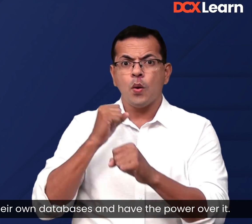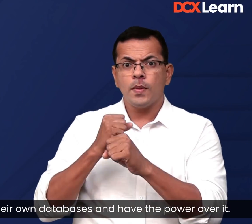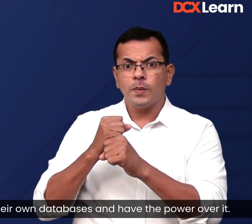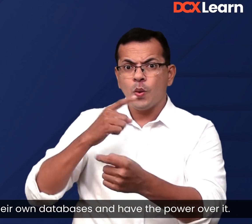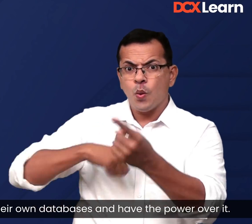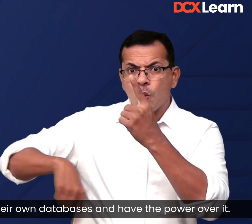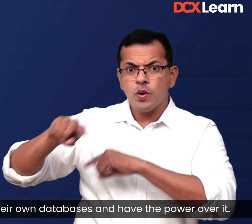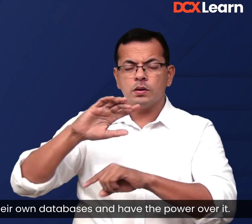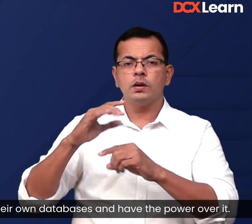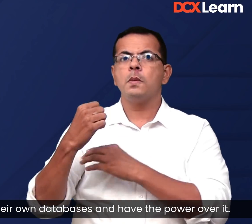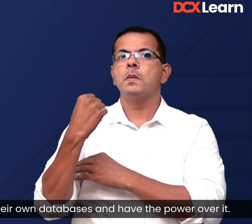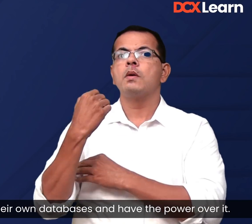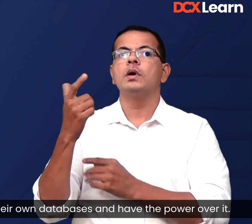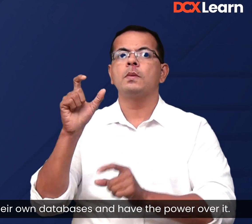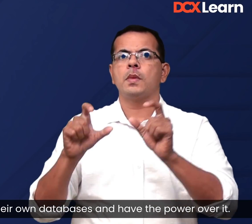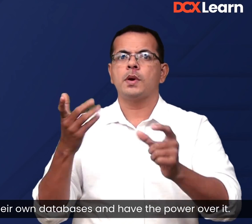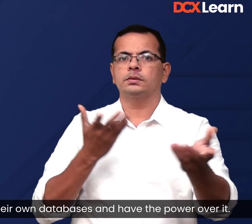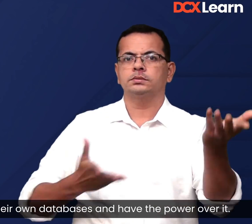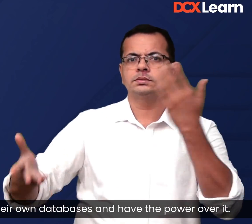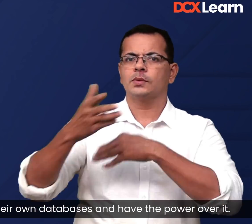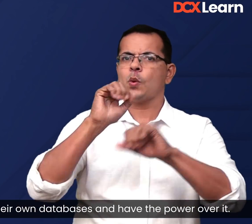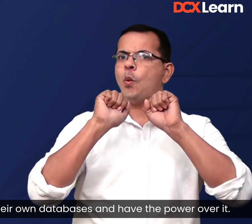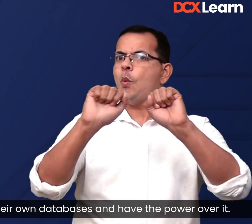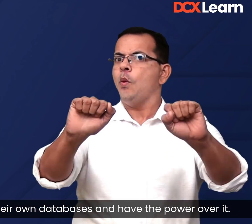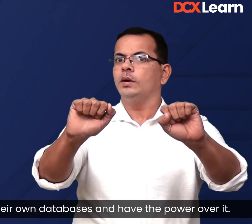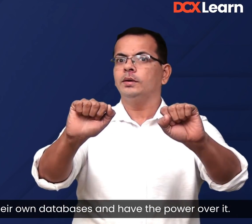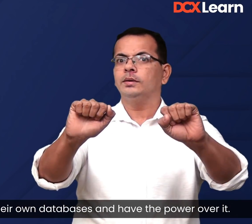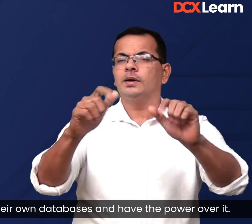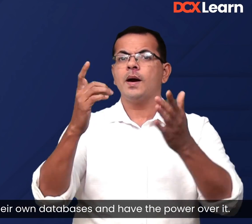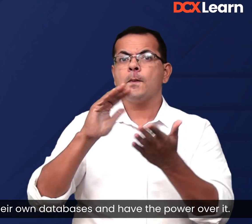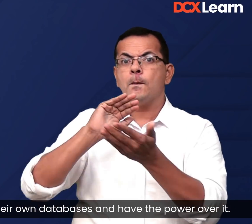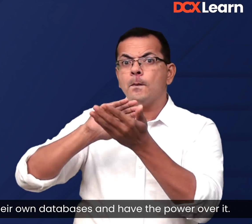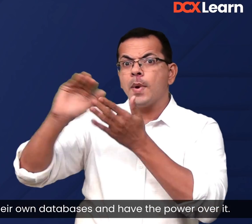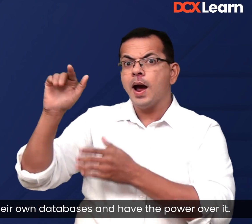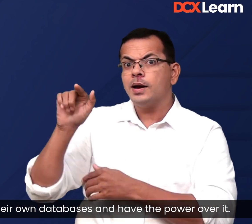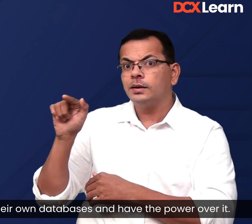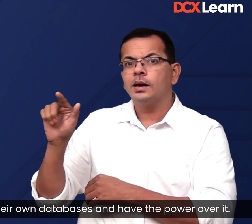governments and banks have their own databases and they have the power over it